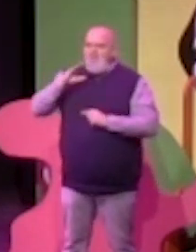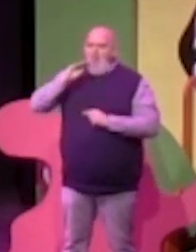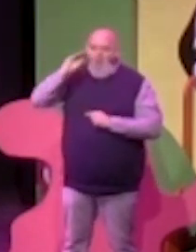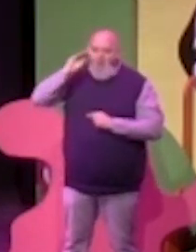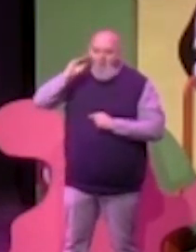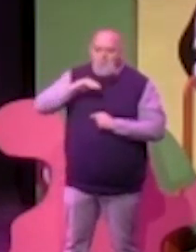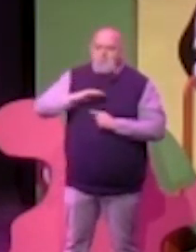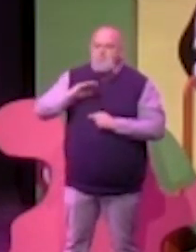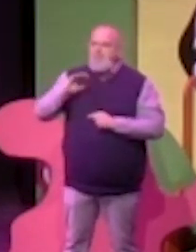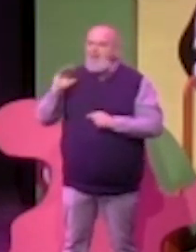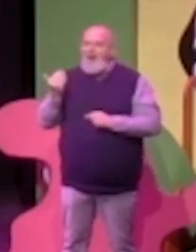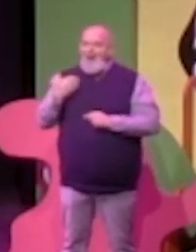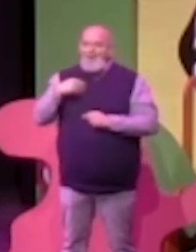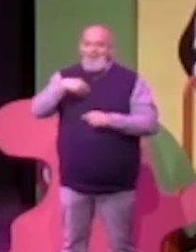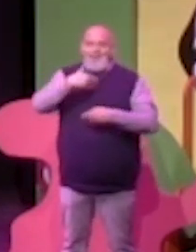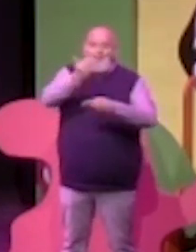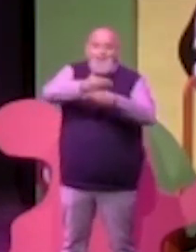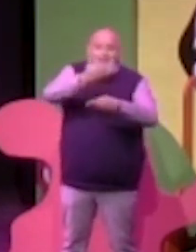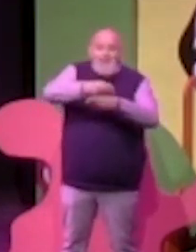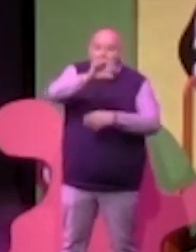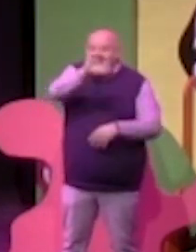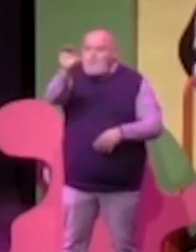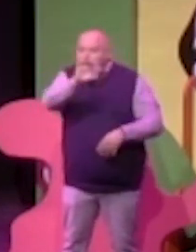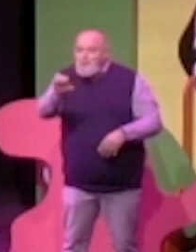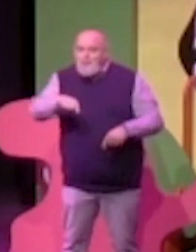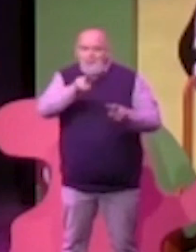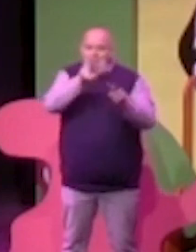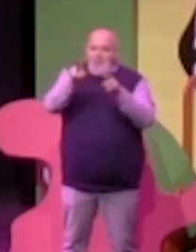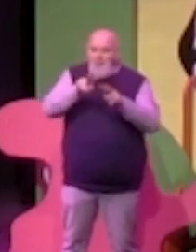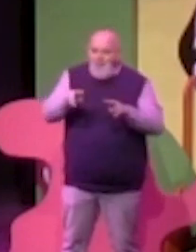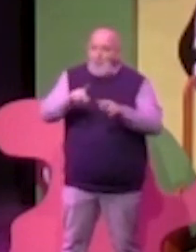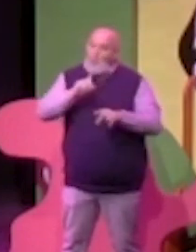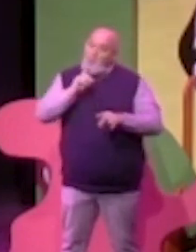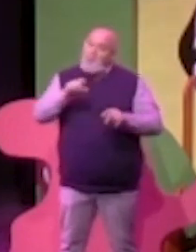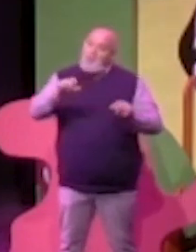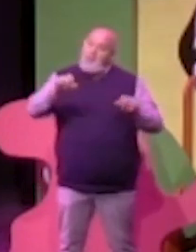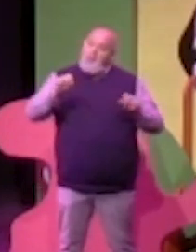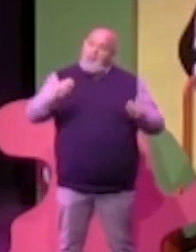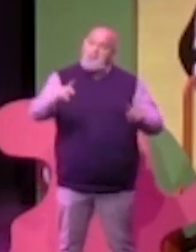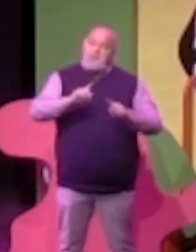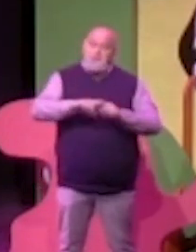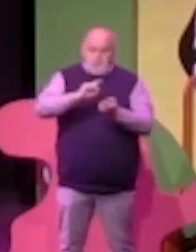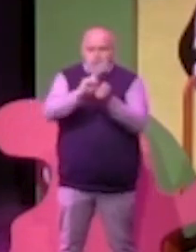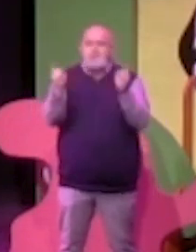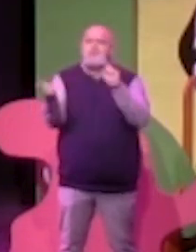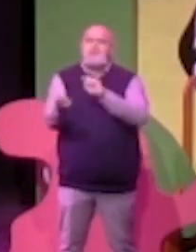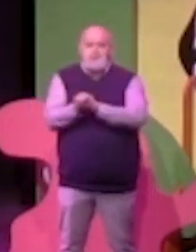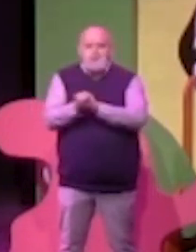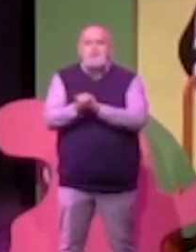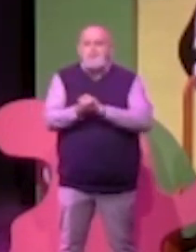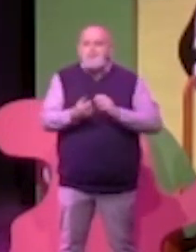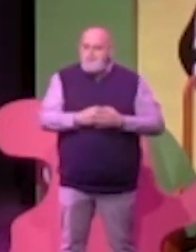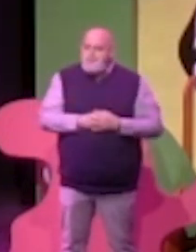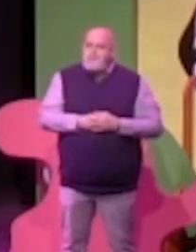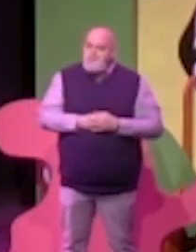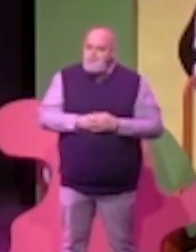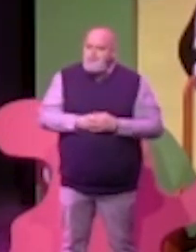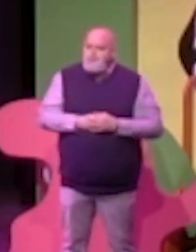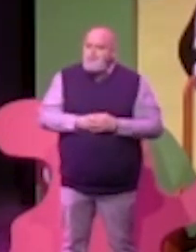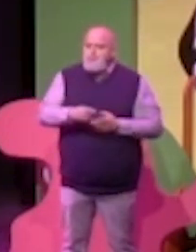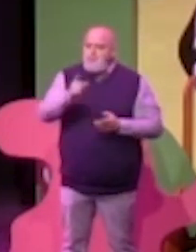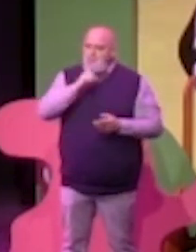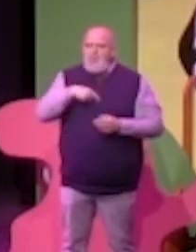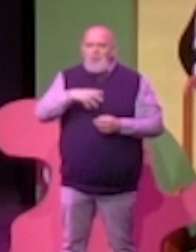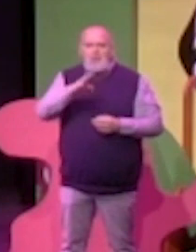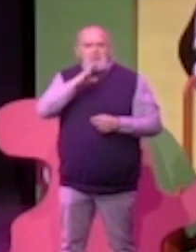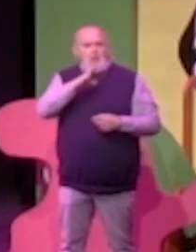our windows of Zoom, but, you know, a real game changer to make a change. So I really wanna converse with all